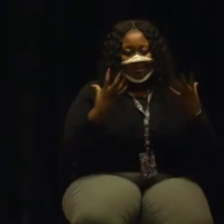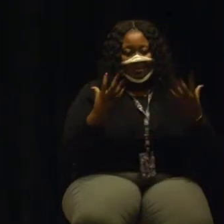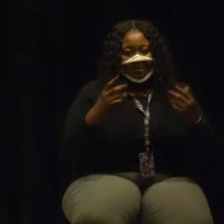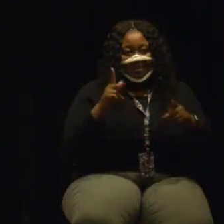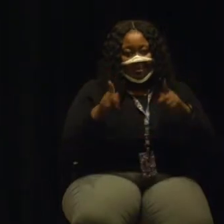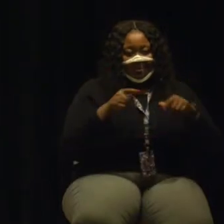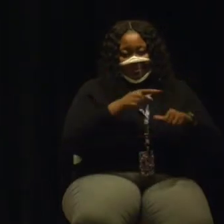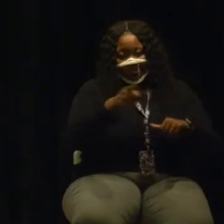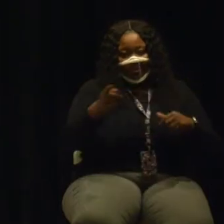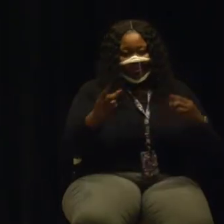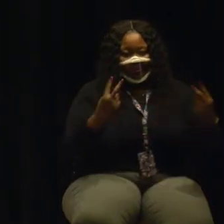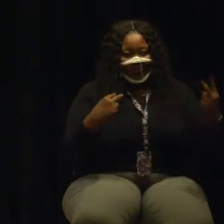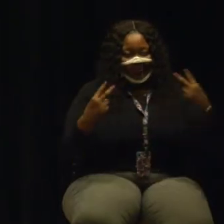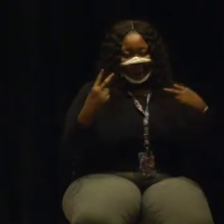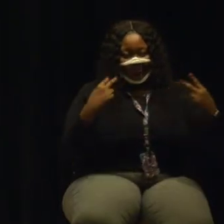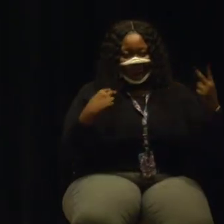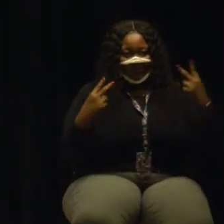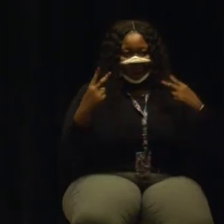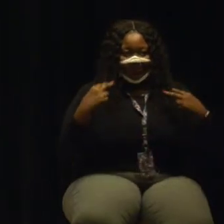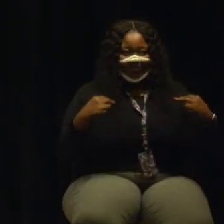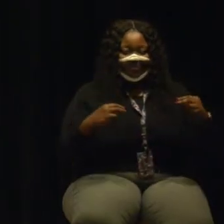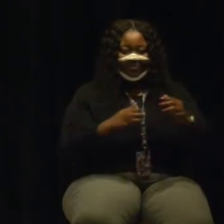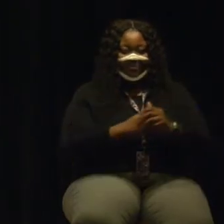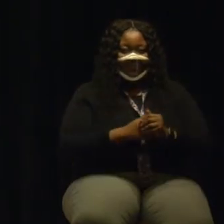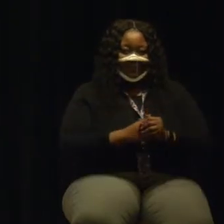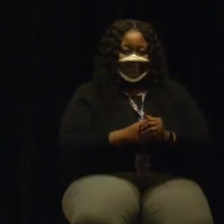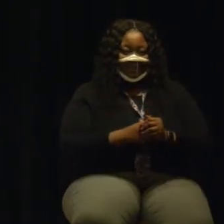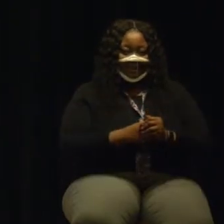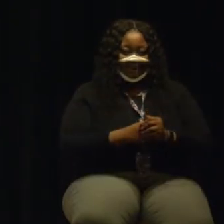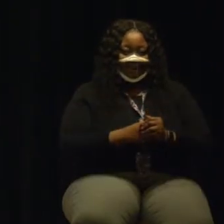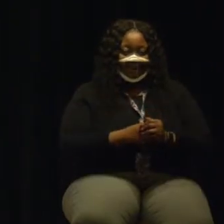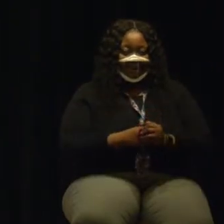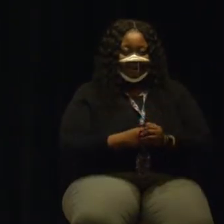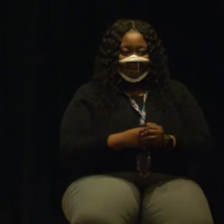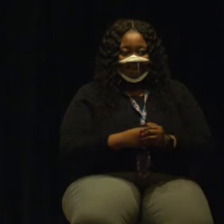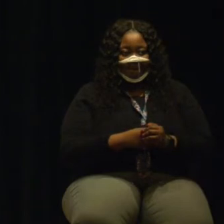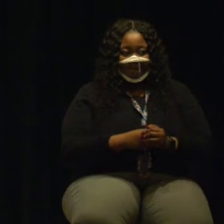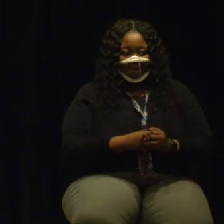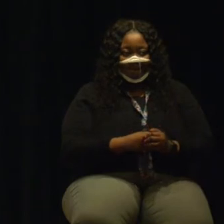on horseback, and by horse-drawn wagon.